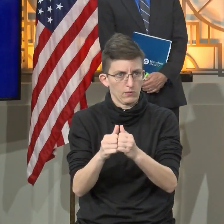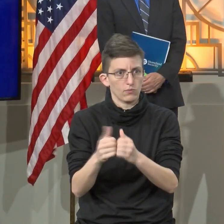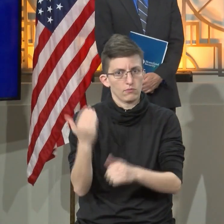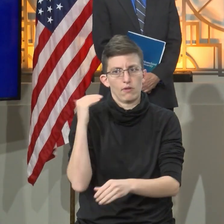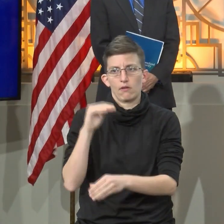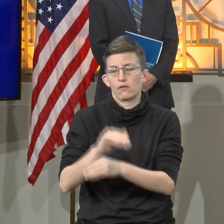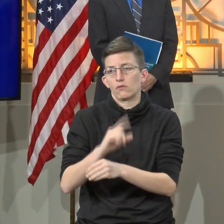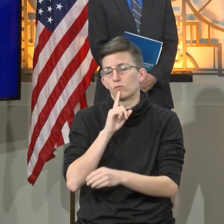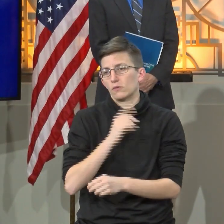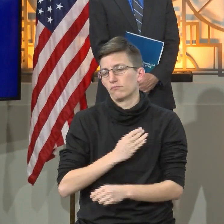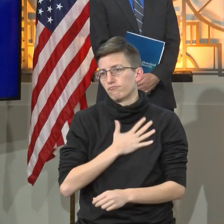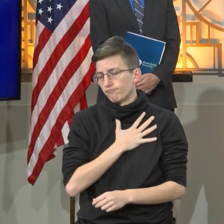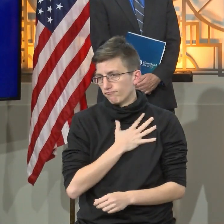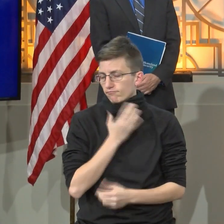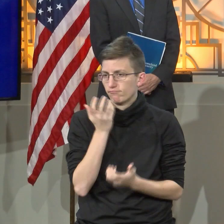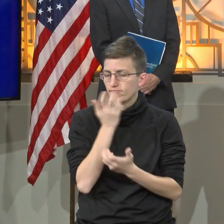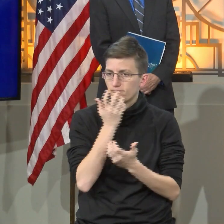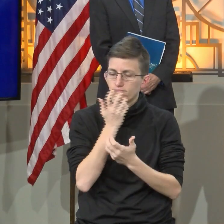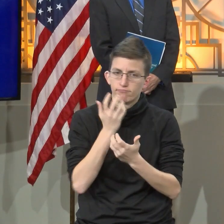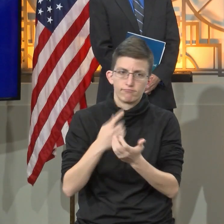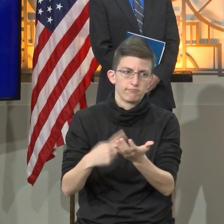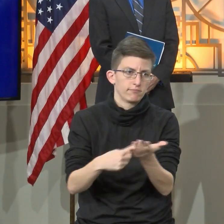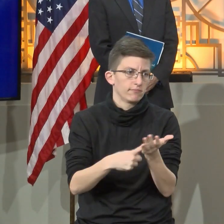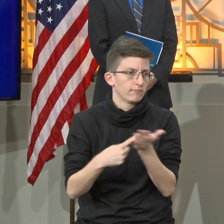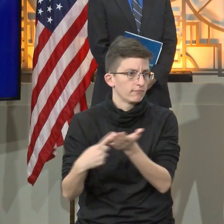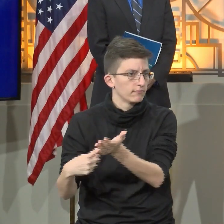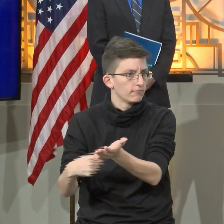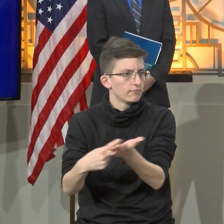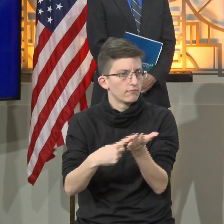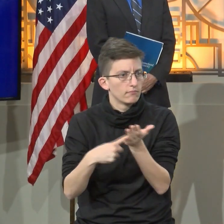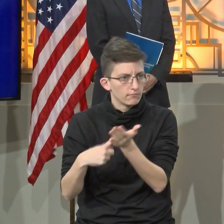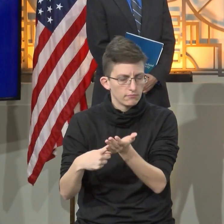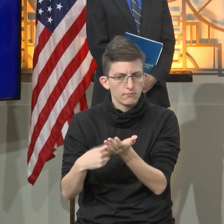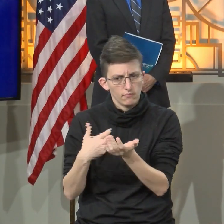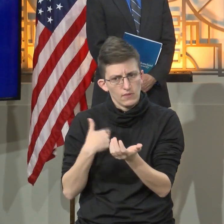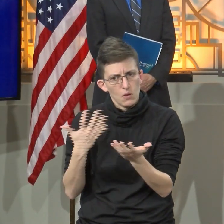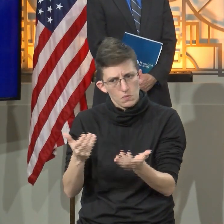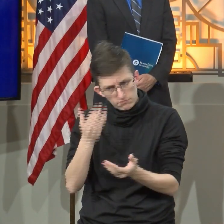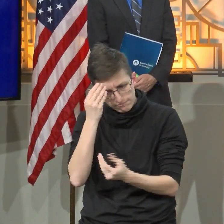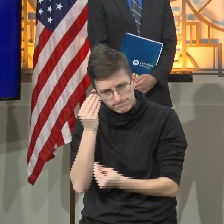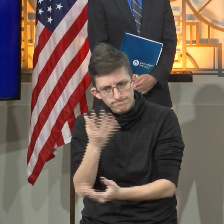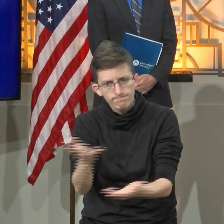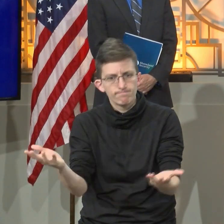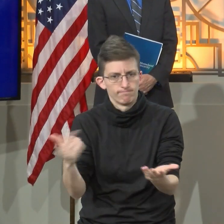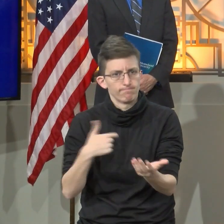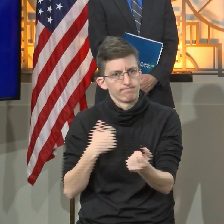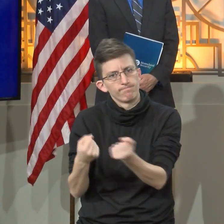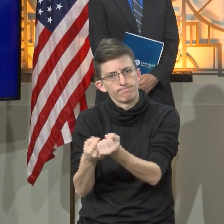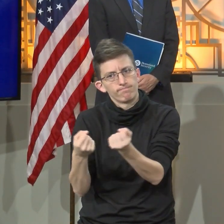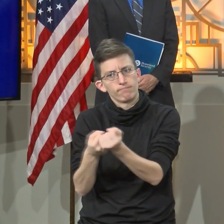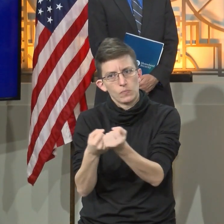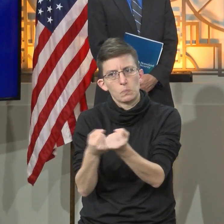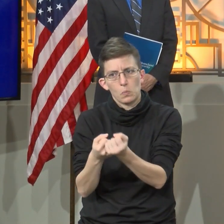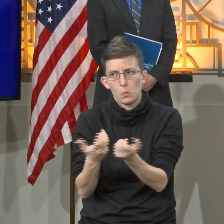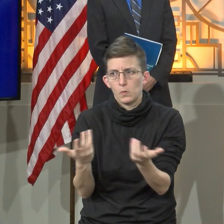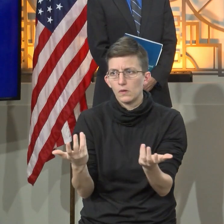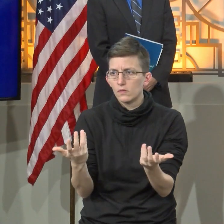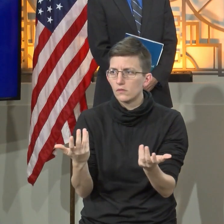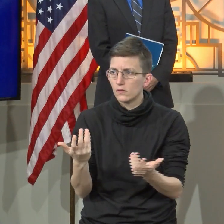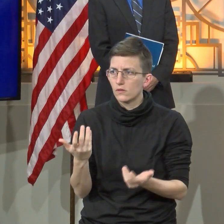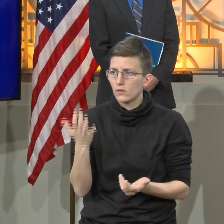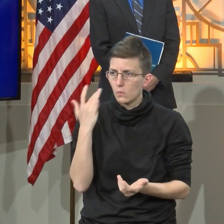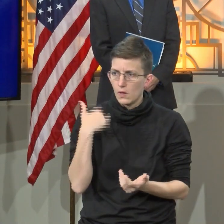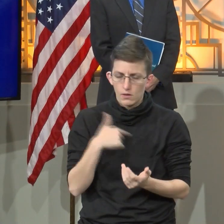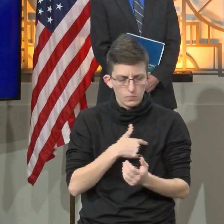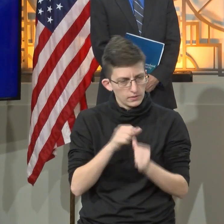Very uplifting conversation, and wanted to offer the support of the city to let them know that we are continuing